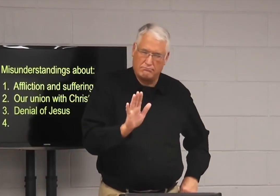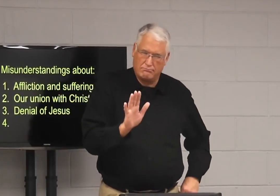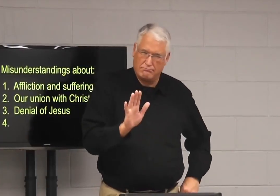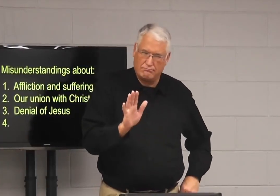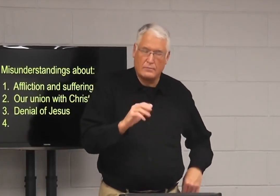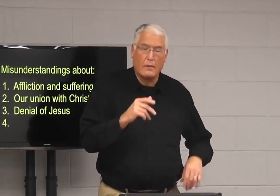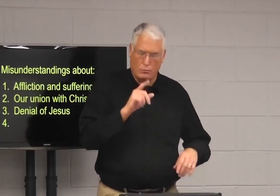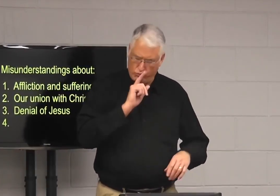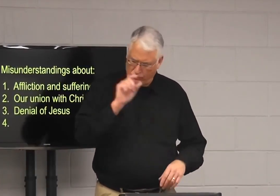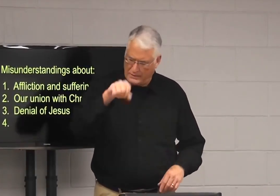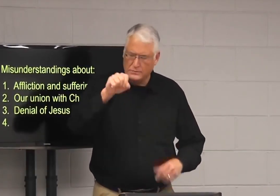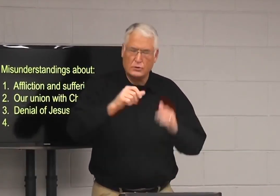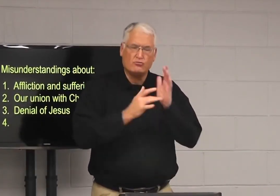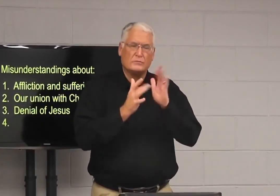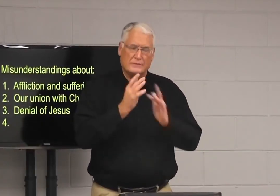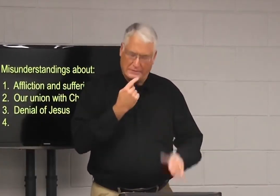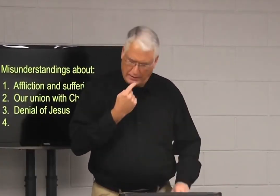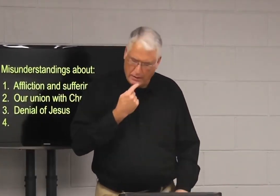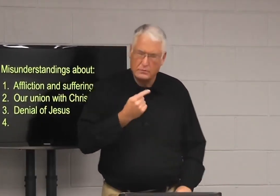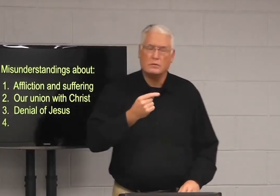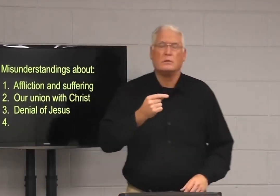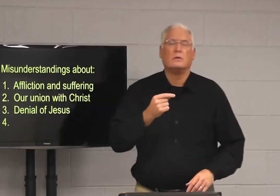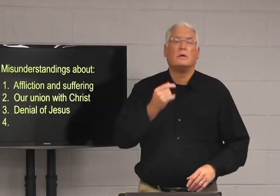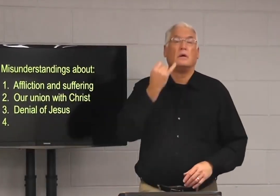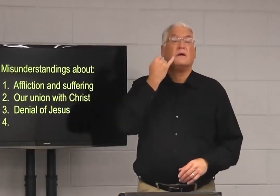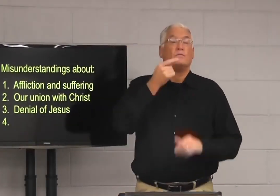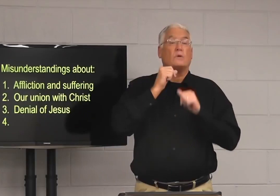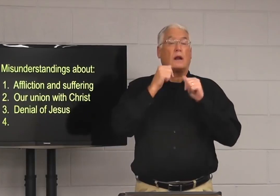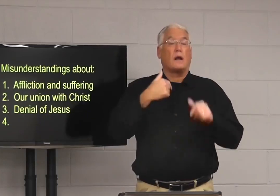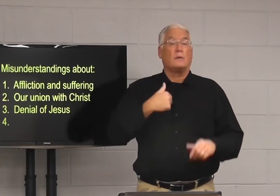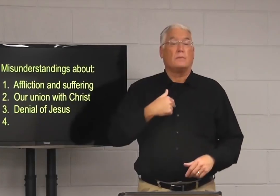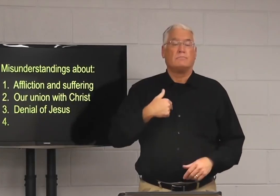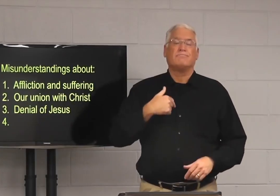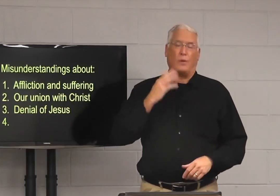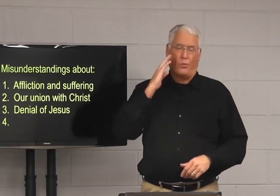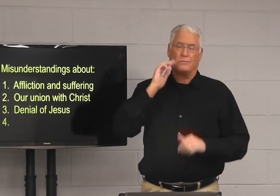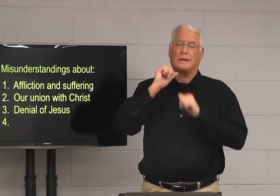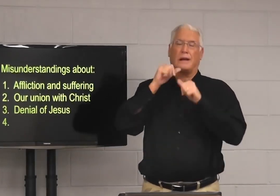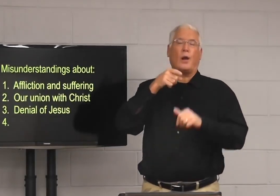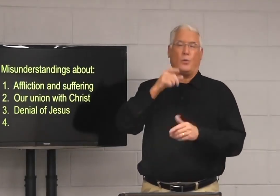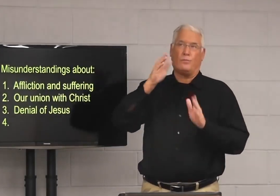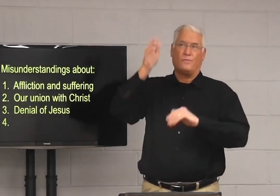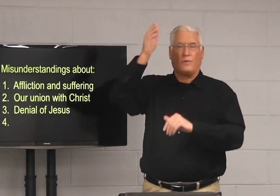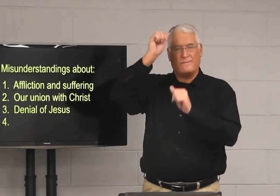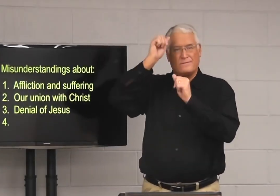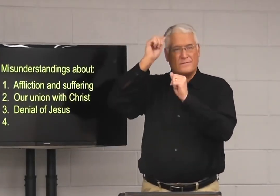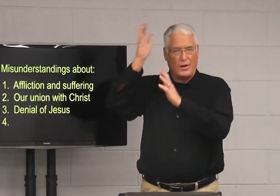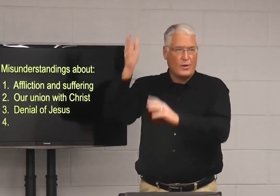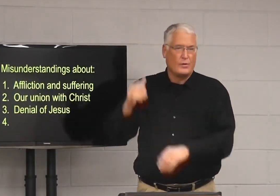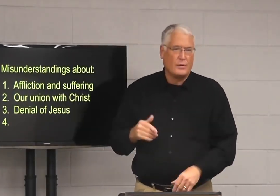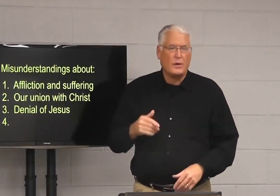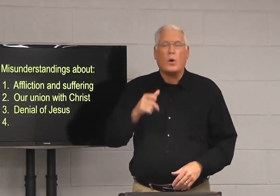silly, silly thought. Jesus said, if you deny me, I will deny you before my